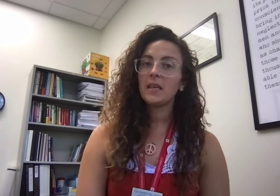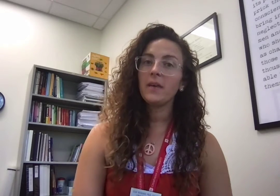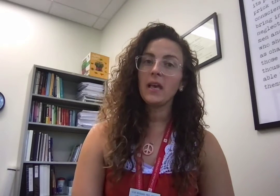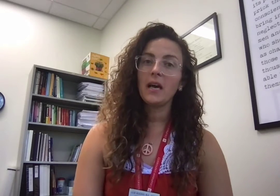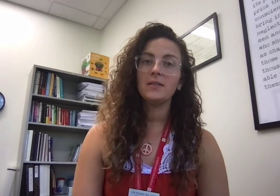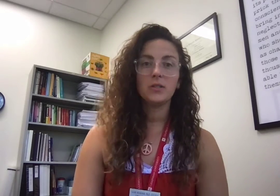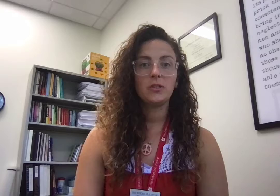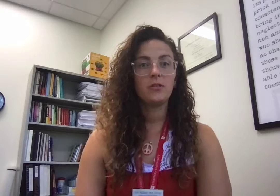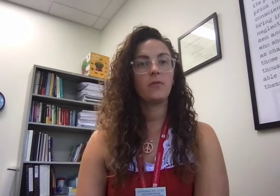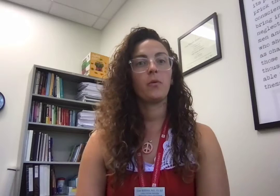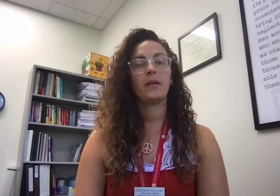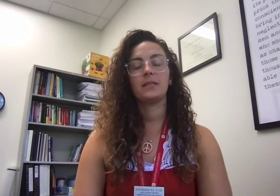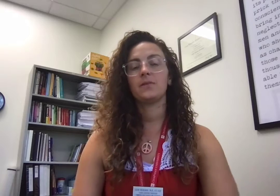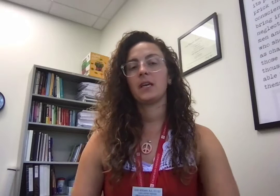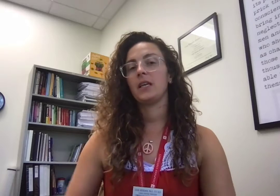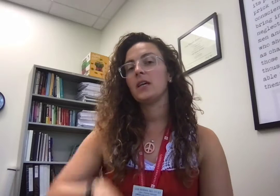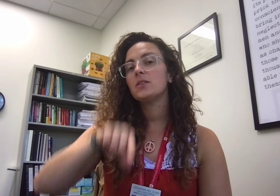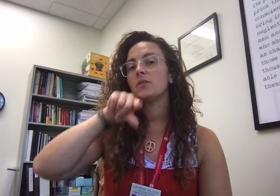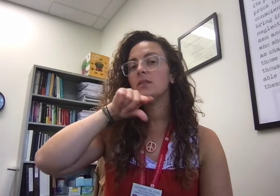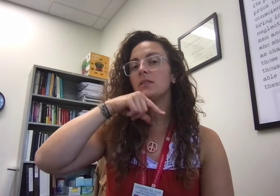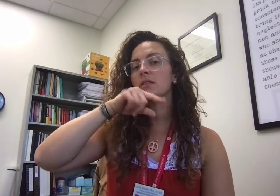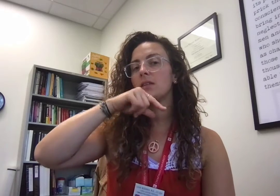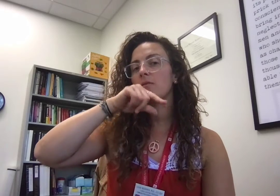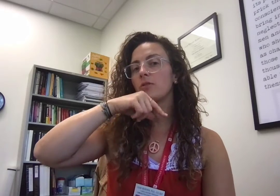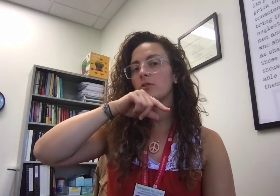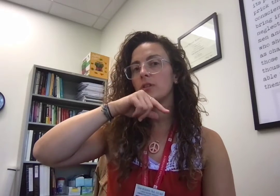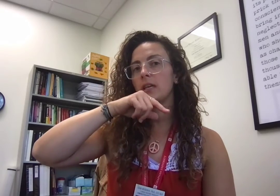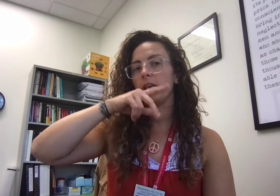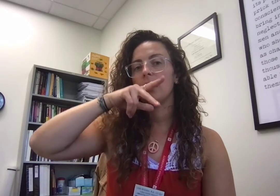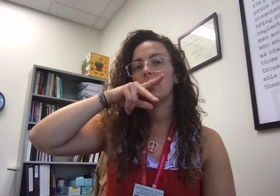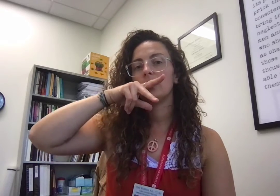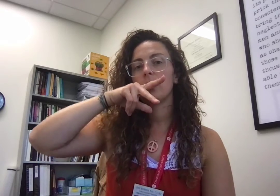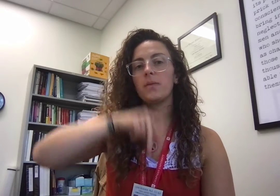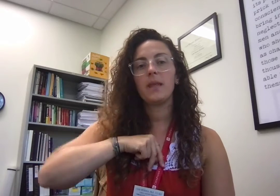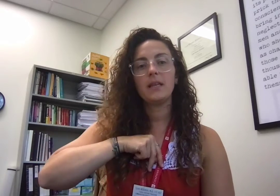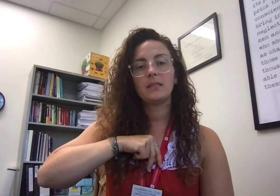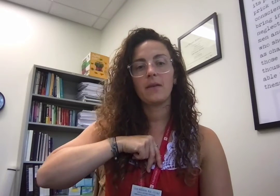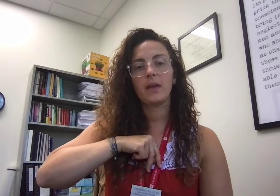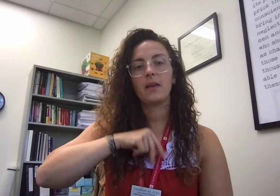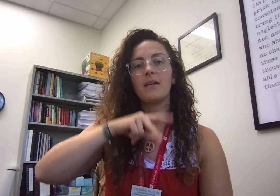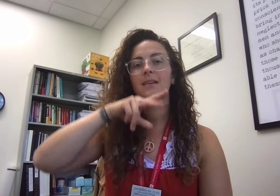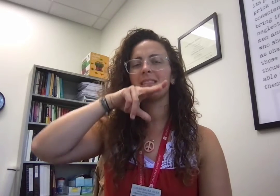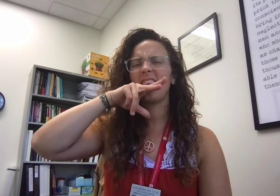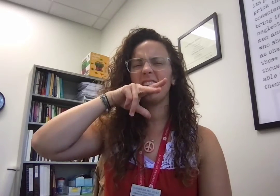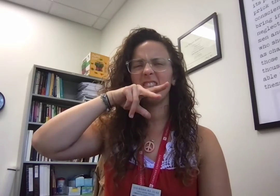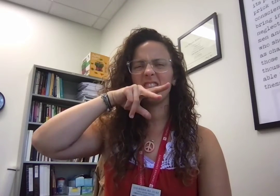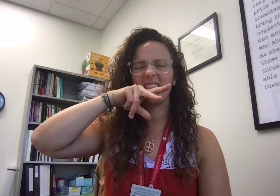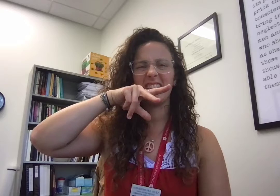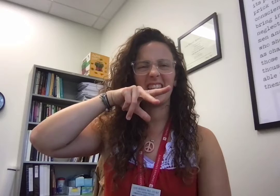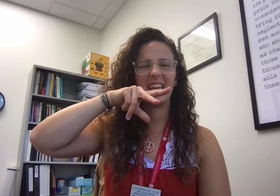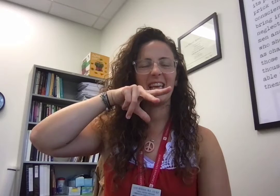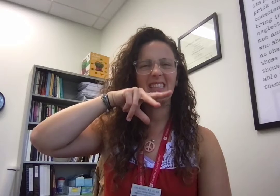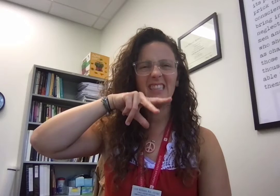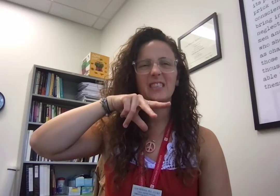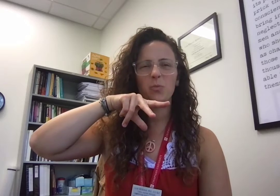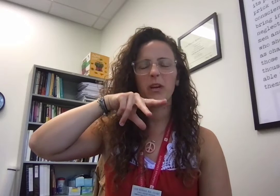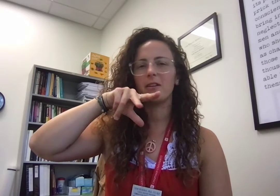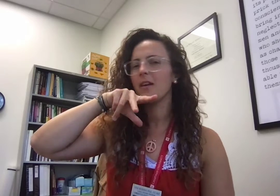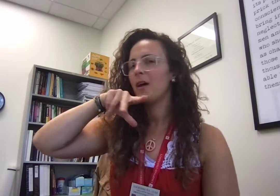Thanksgiving has two different ways of signing it. So this is a sign for turkey. So Thanksgiving is kind of a tricky thing. It looks weird,